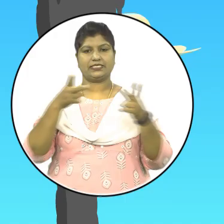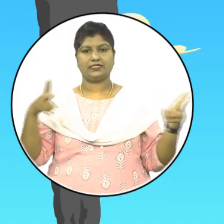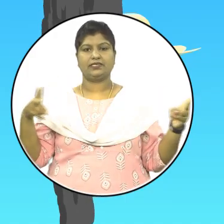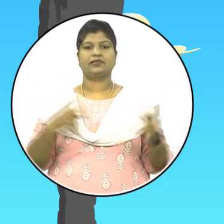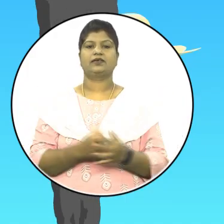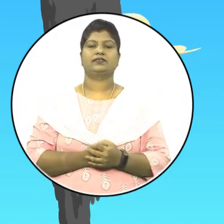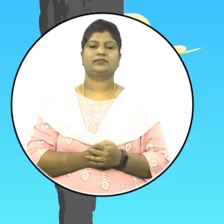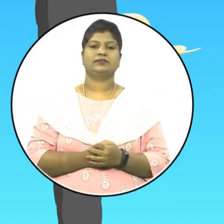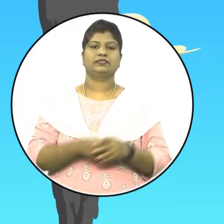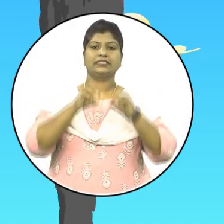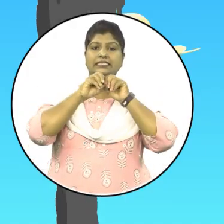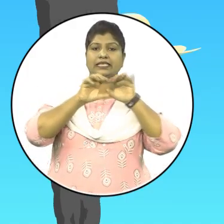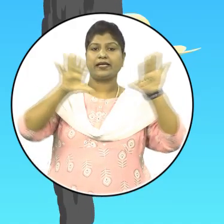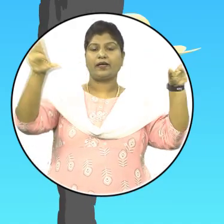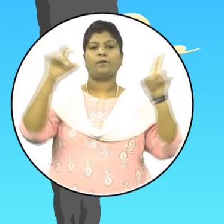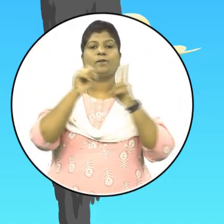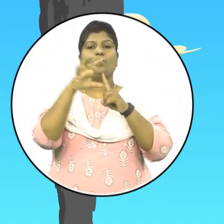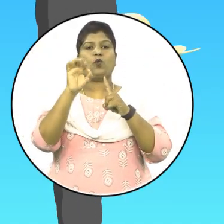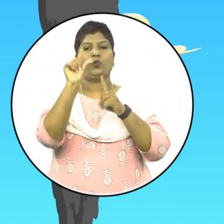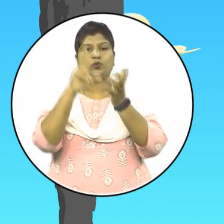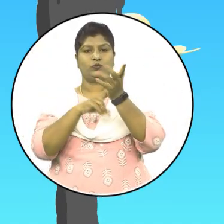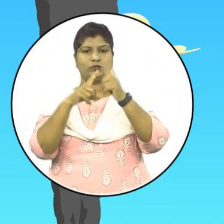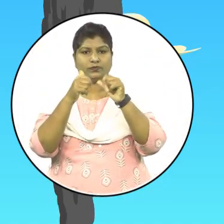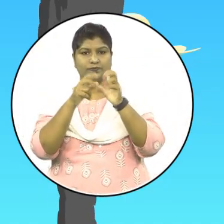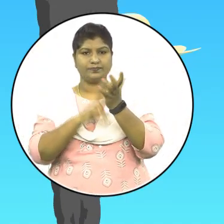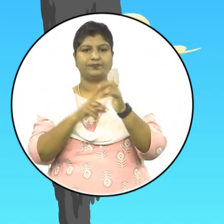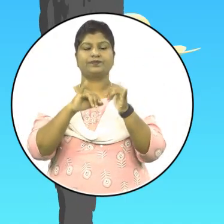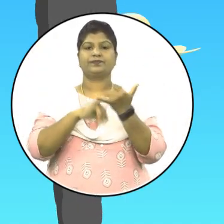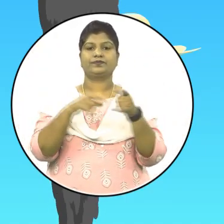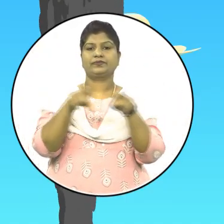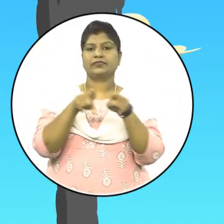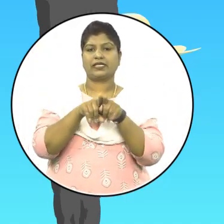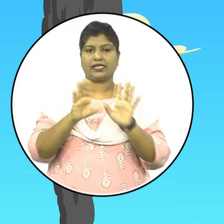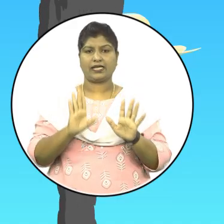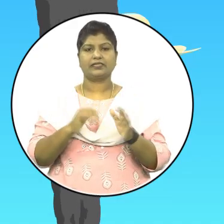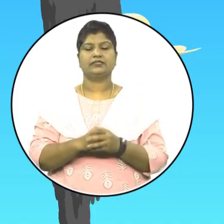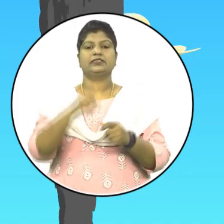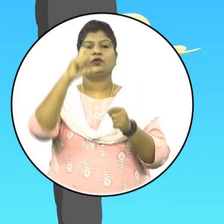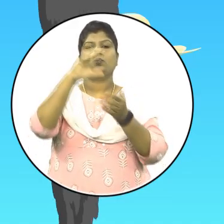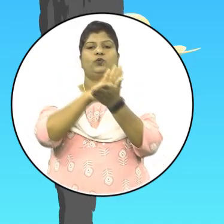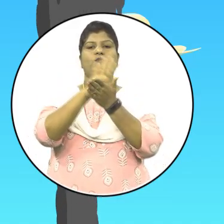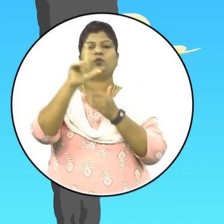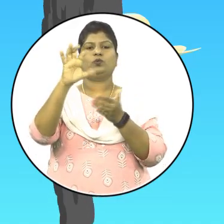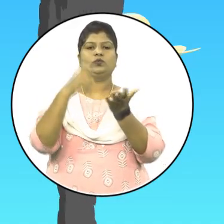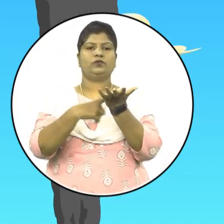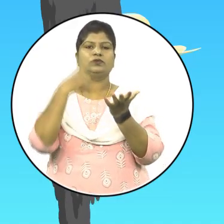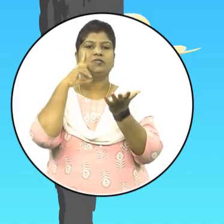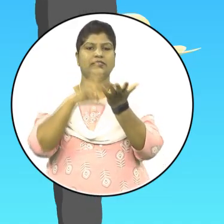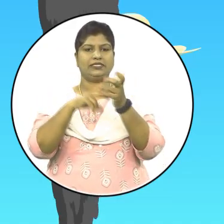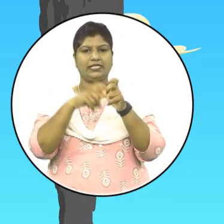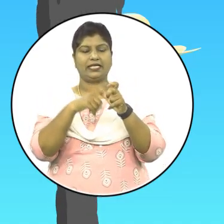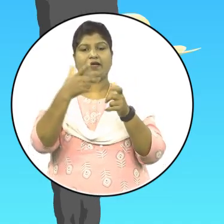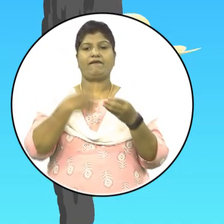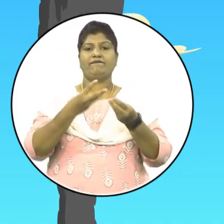etc. release pollutants such as chlorine,